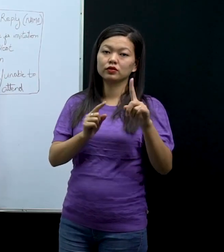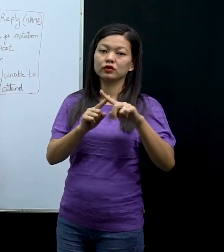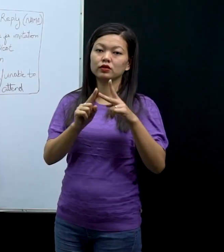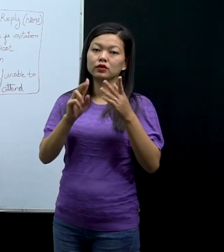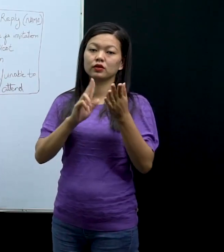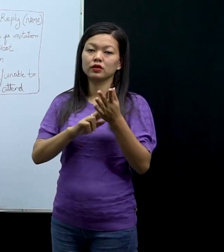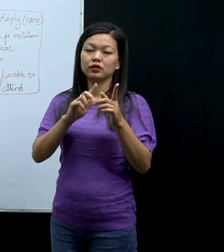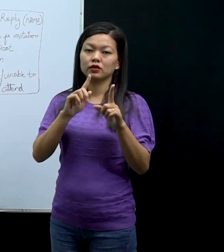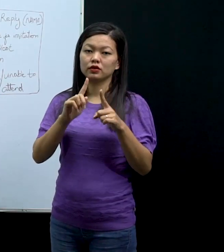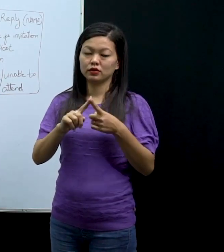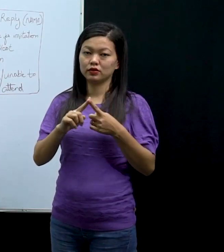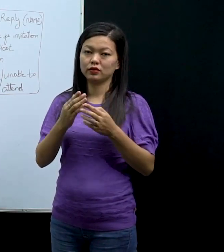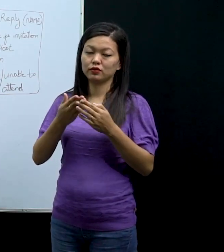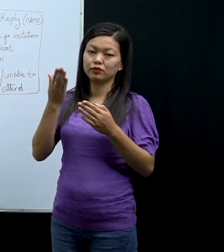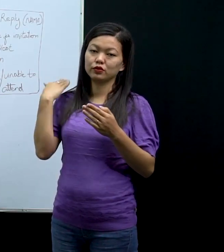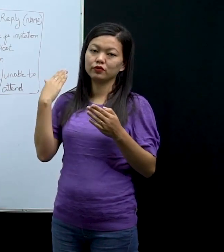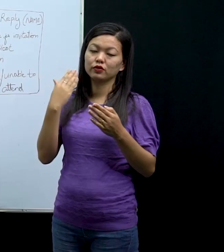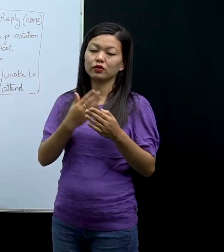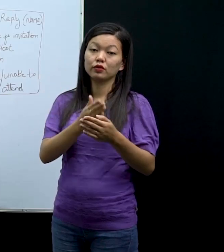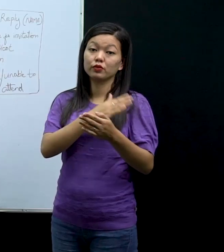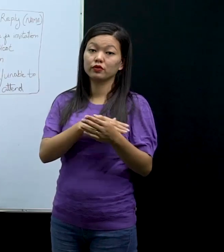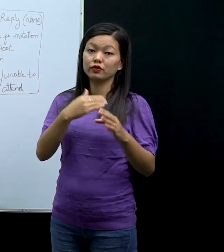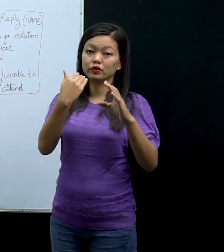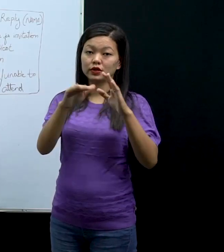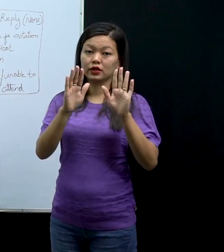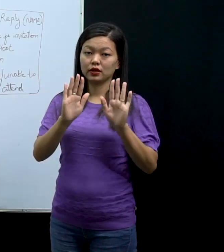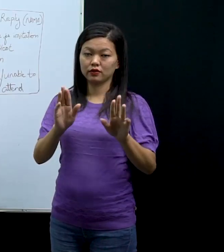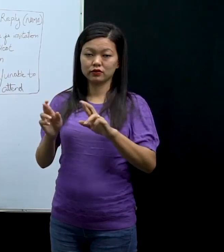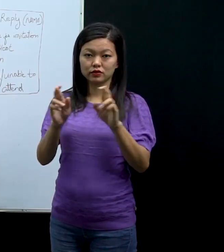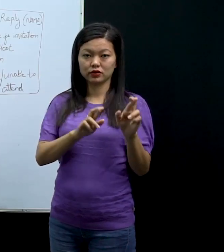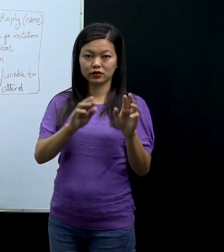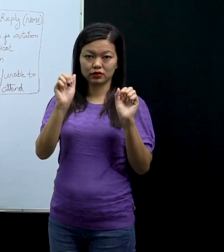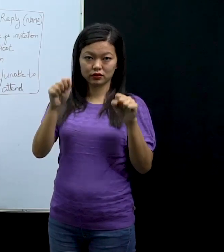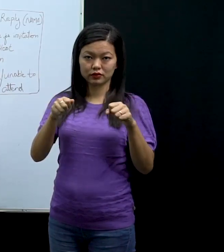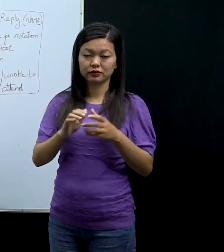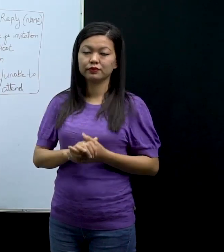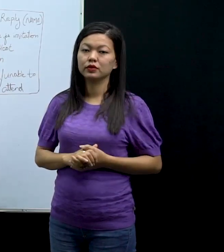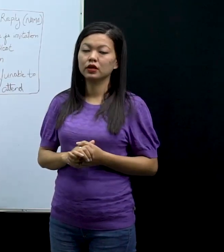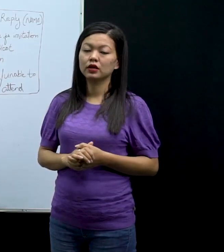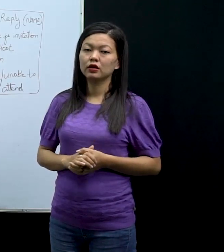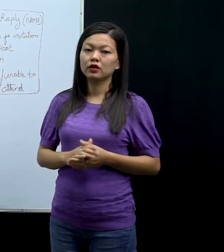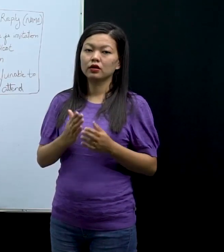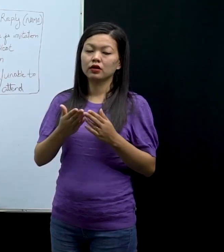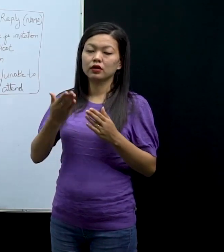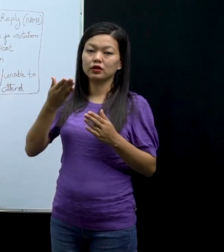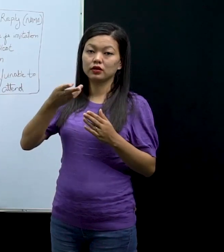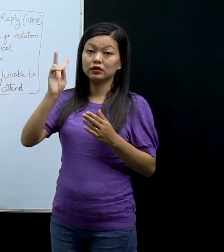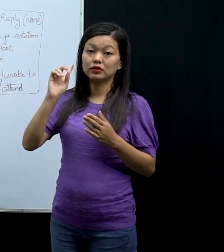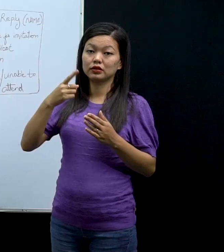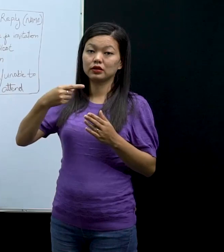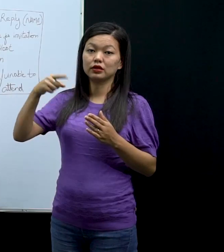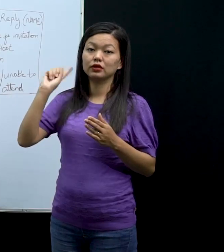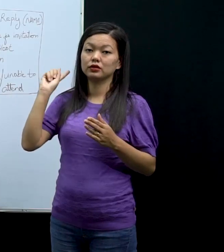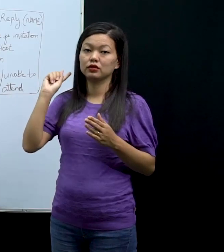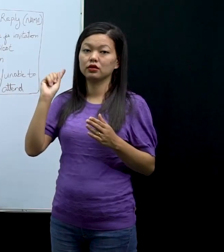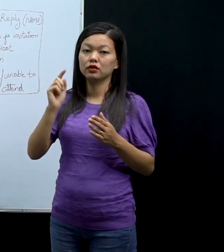In continuation of our previous class, that is the writing section, I have taken up the topic of formal invitation